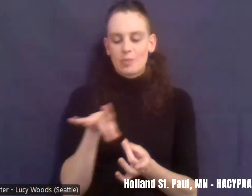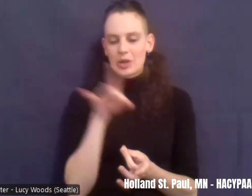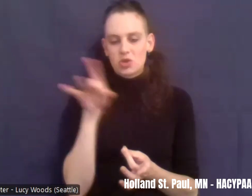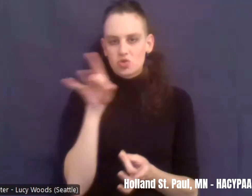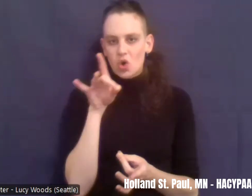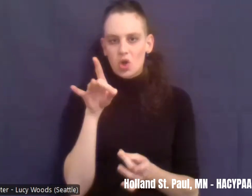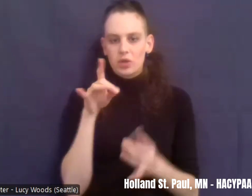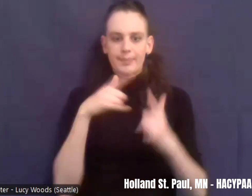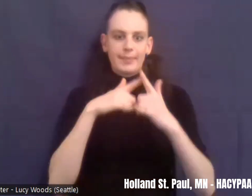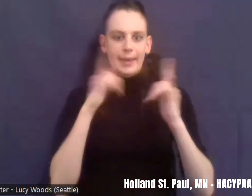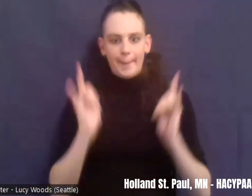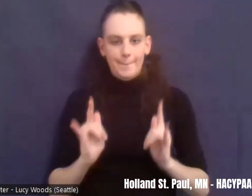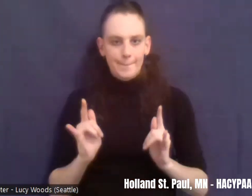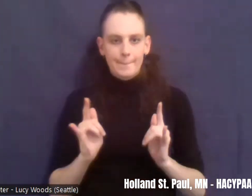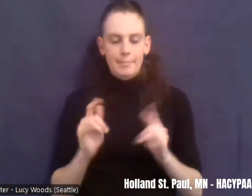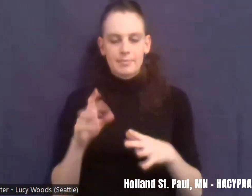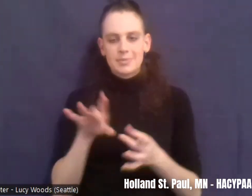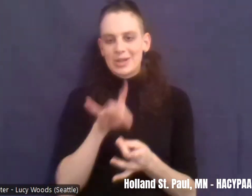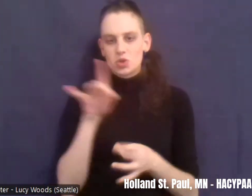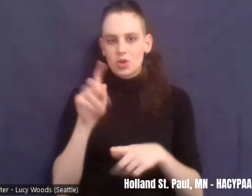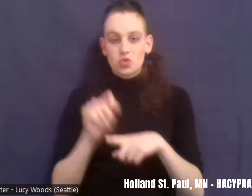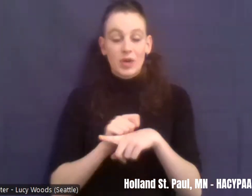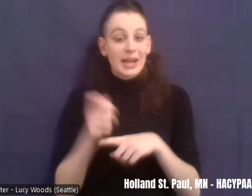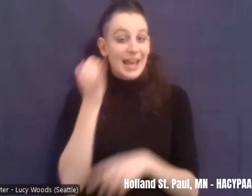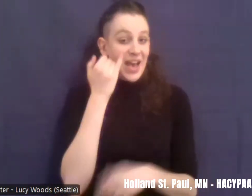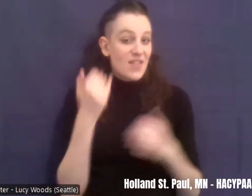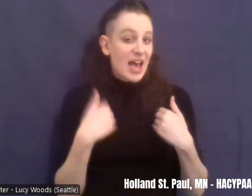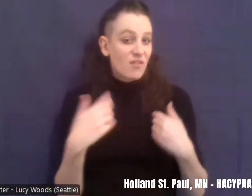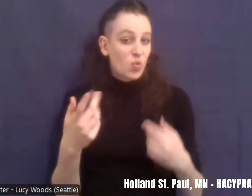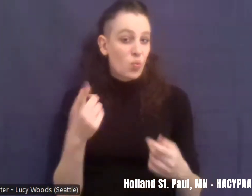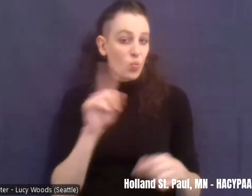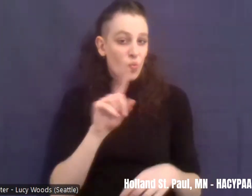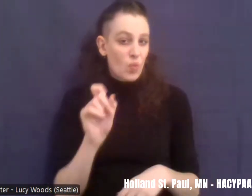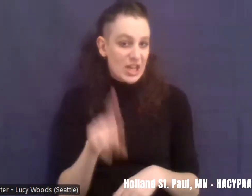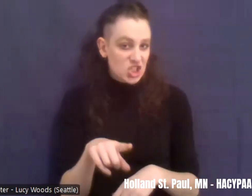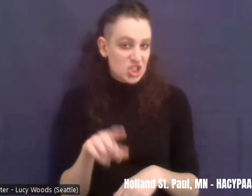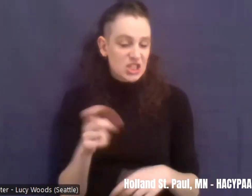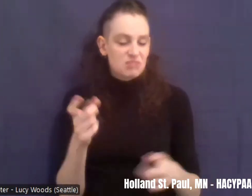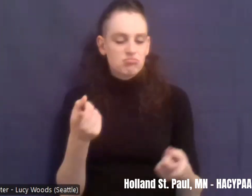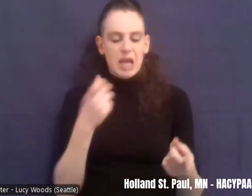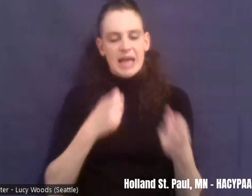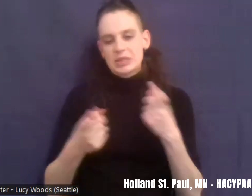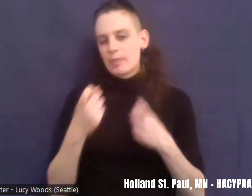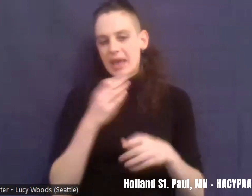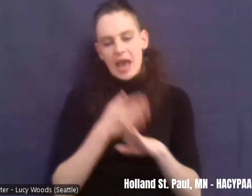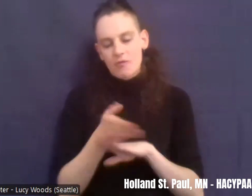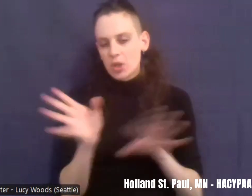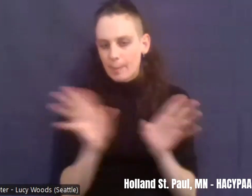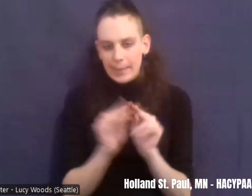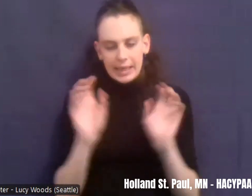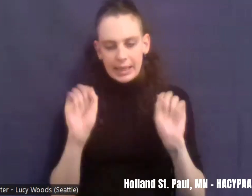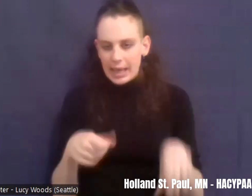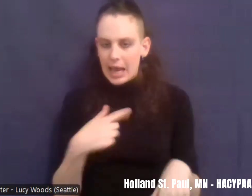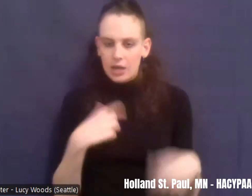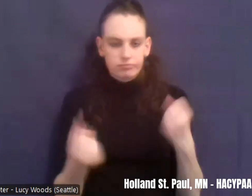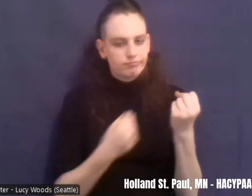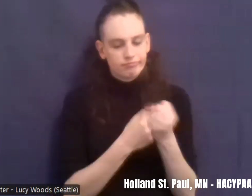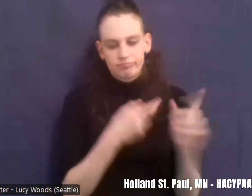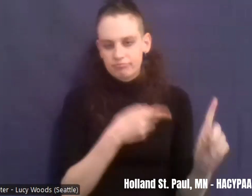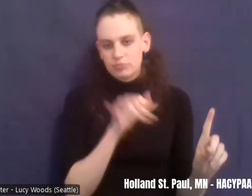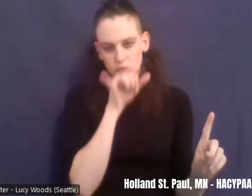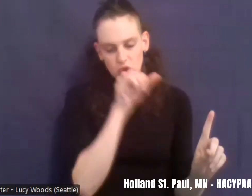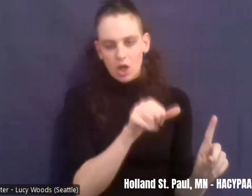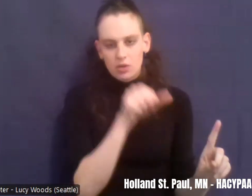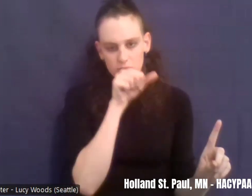about that, you can ask me after the meeting. I do a lot with them and I really, really support their structure. So I decided to go to like